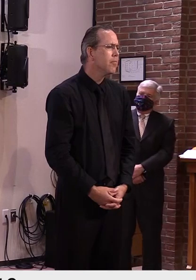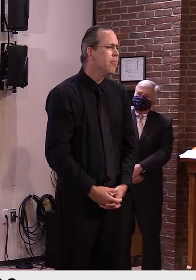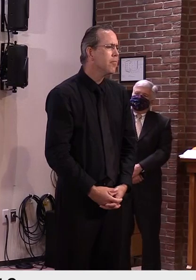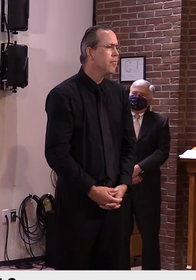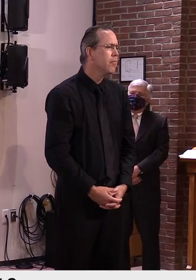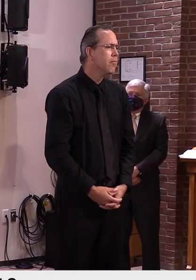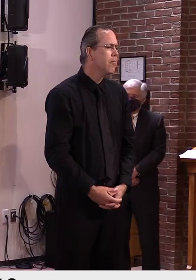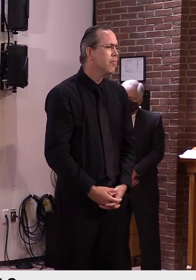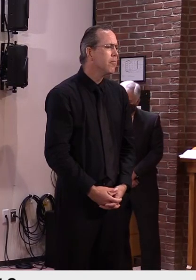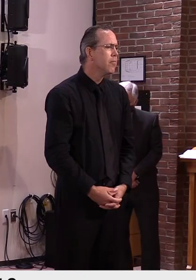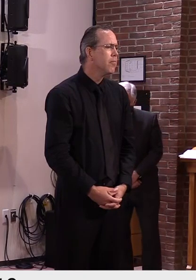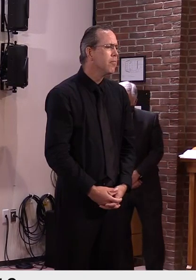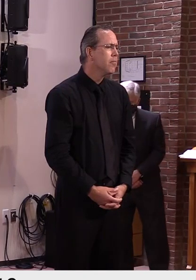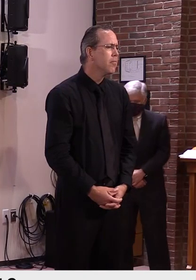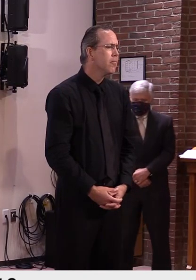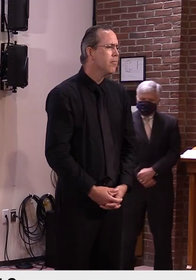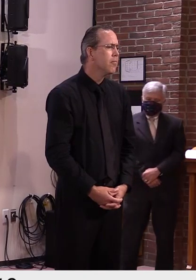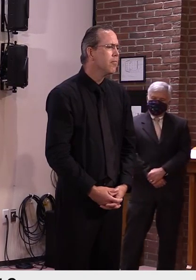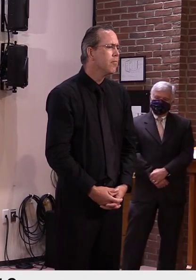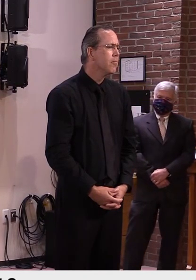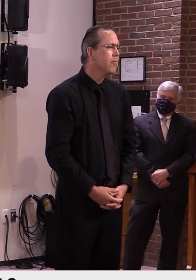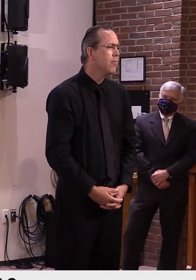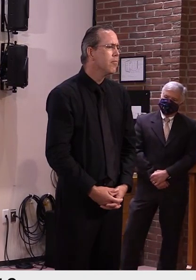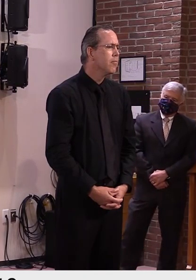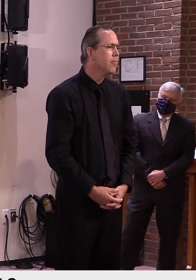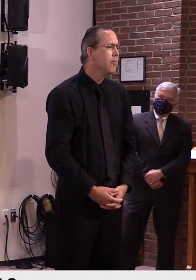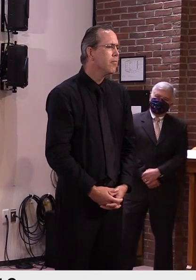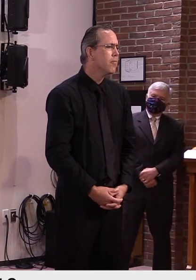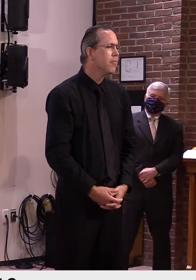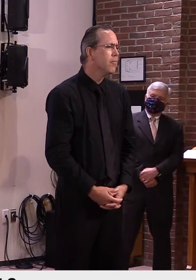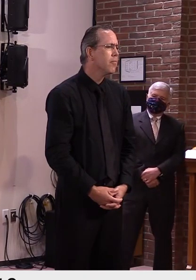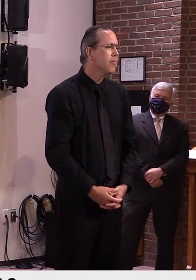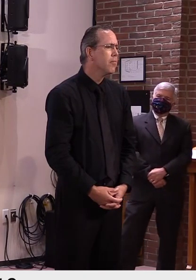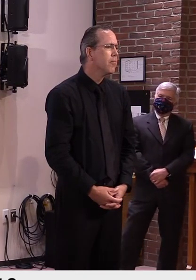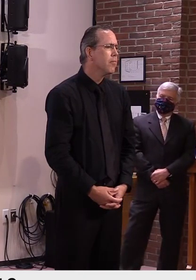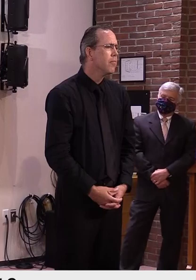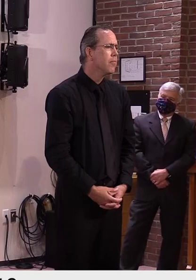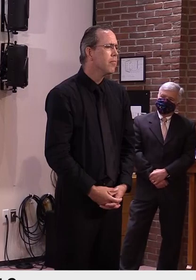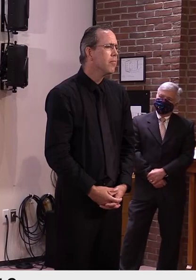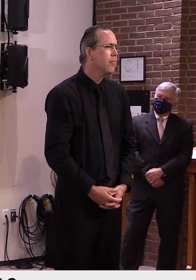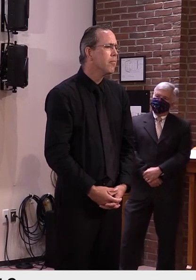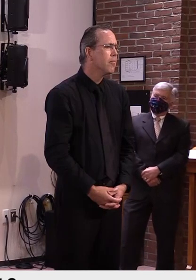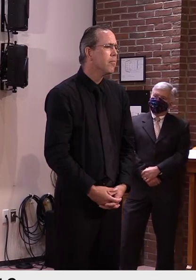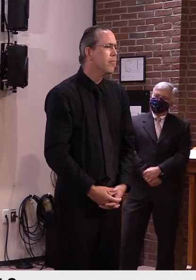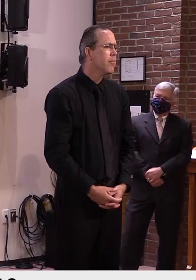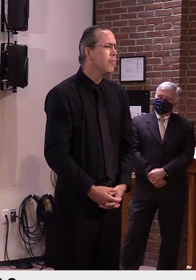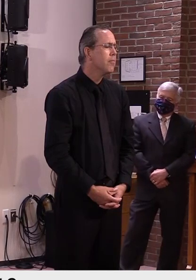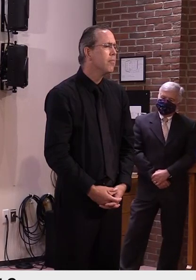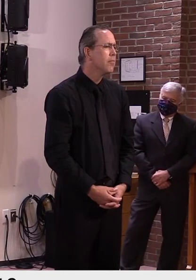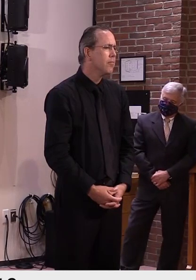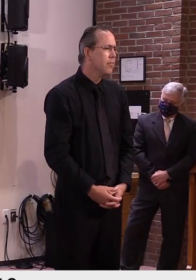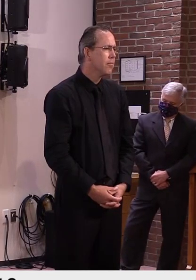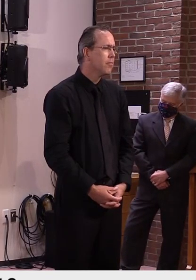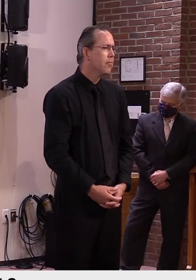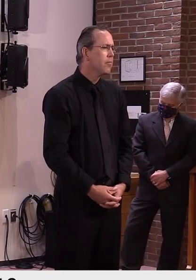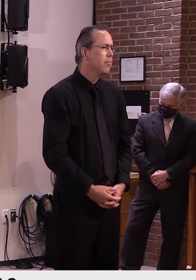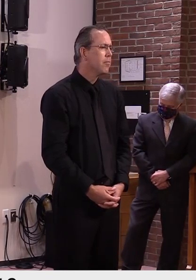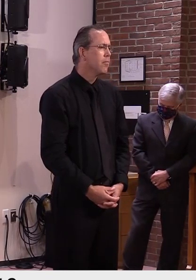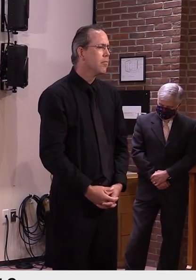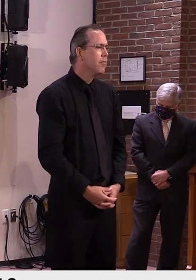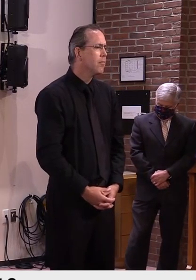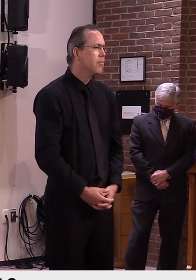good shelters to families, but they're also reporting that they aren't getting any income. A lot of people are not paying